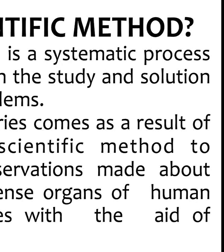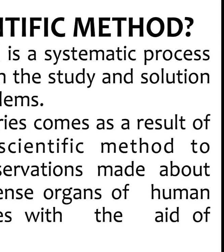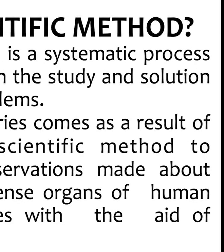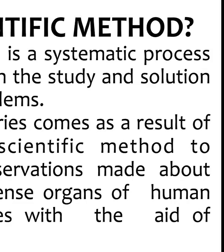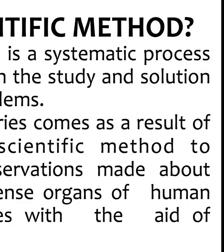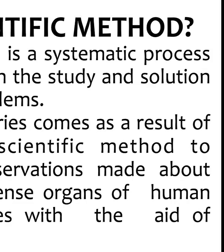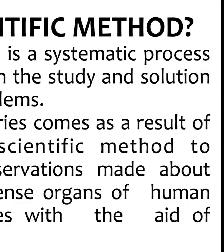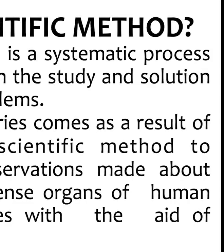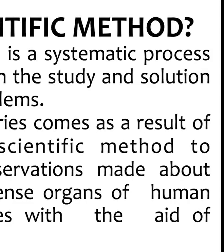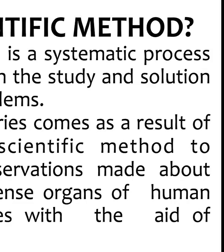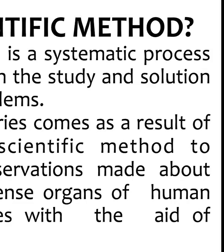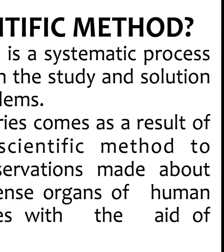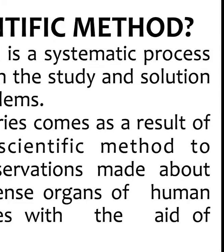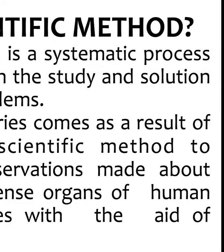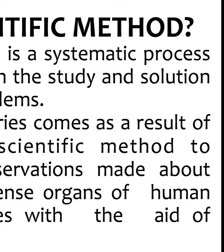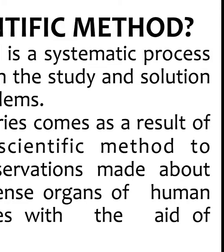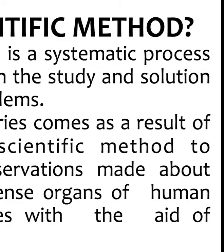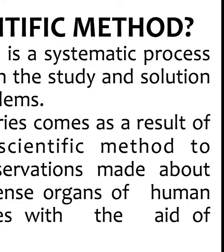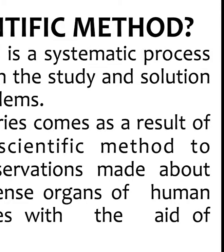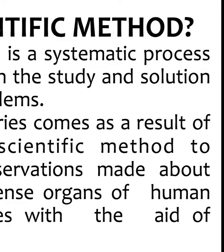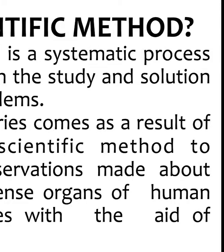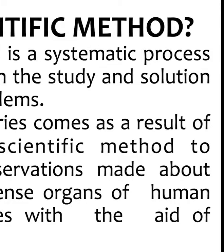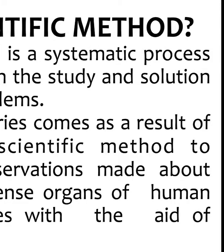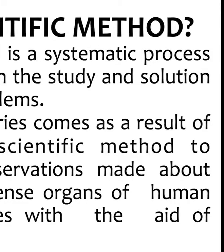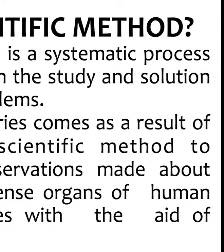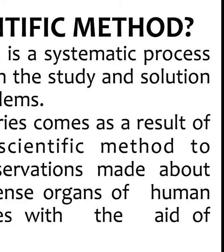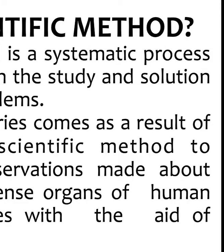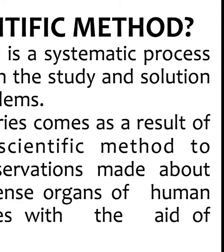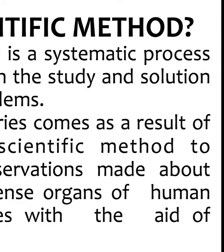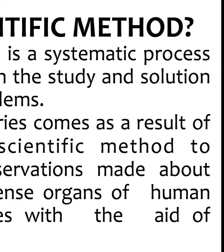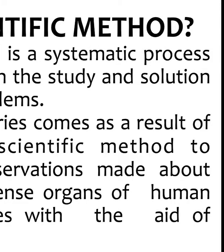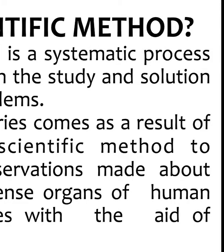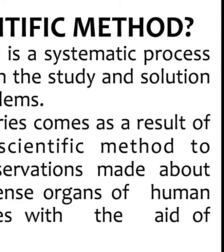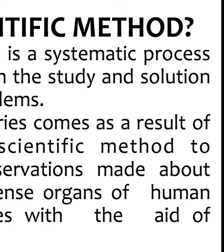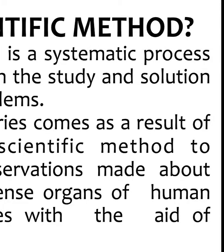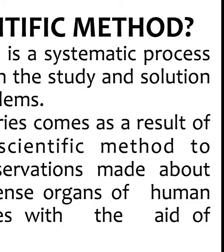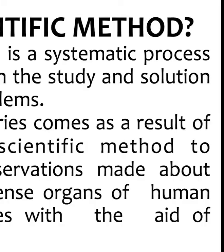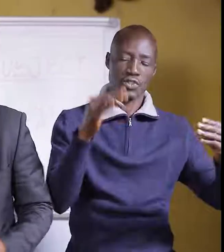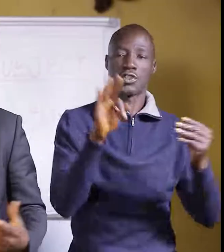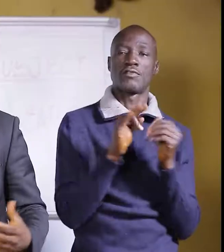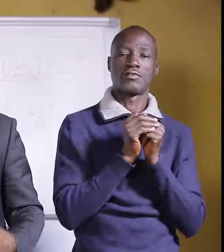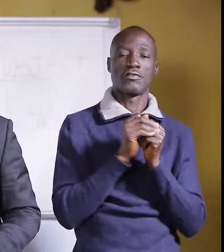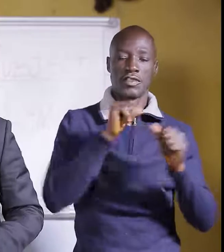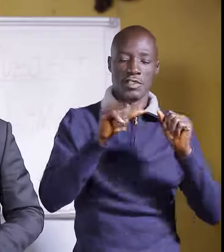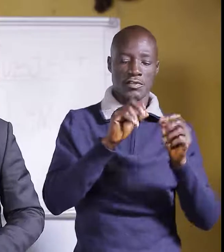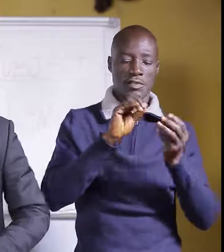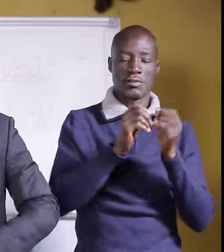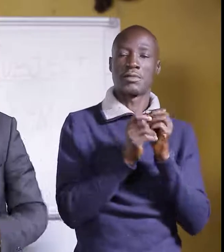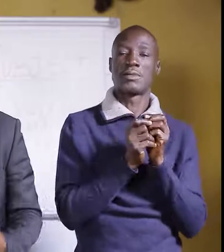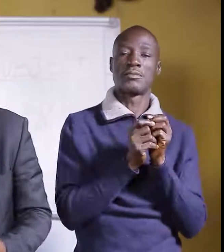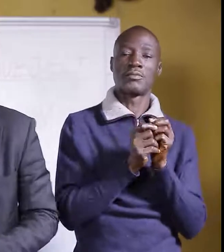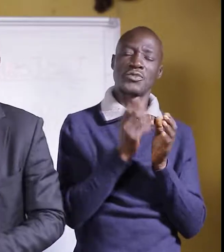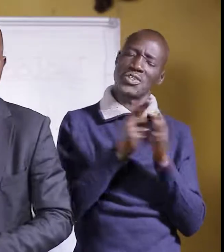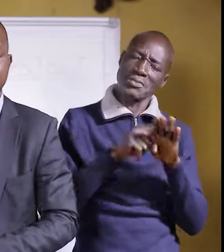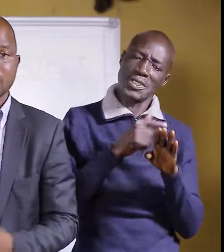systematic process which scientists use in the study and solution of scientific problems. Oftentimes, there are